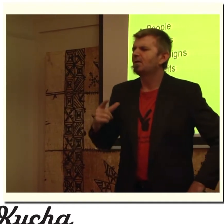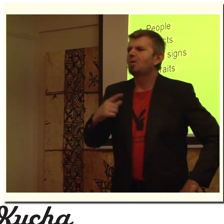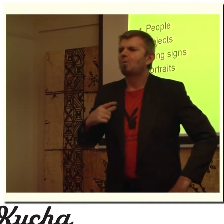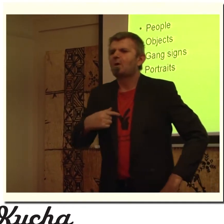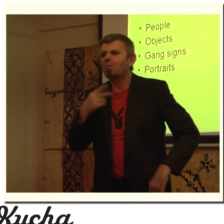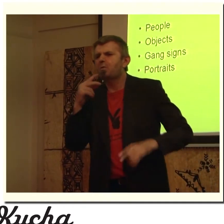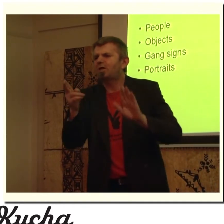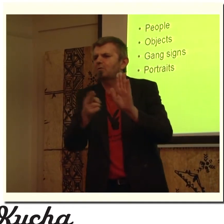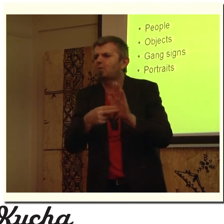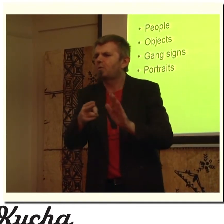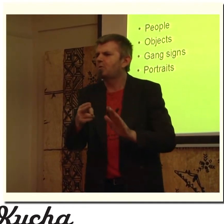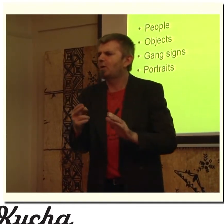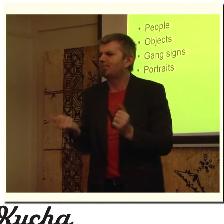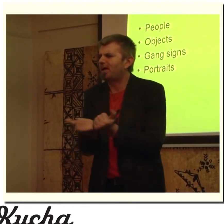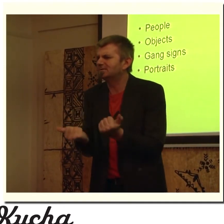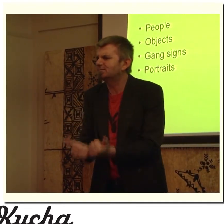Bastard.